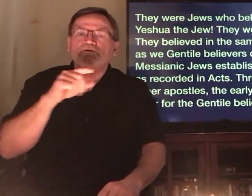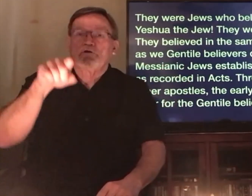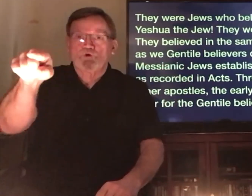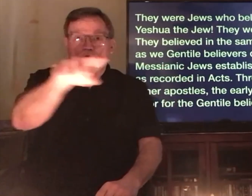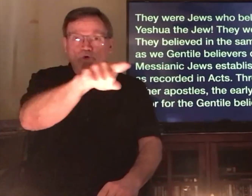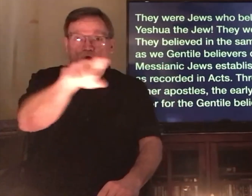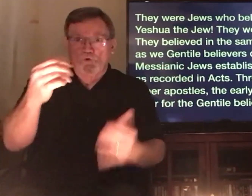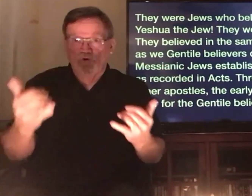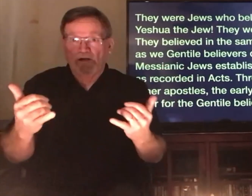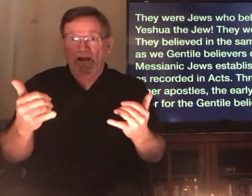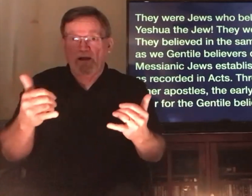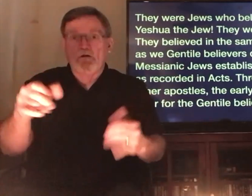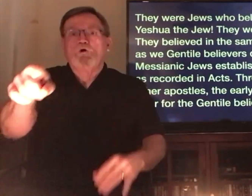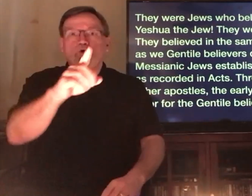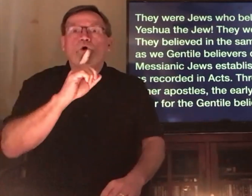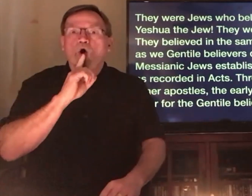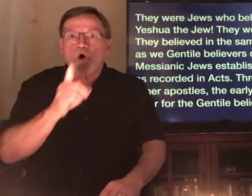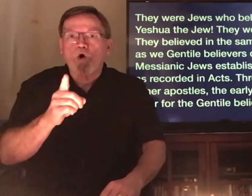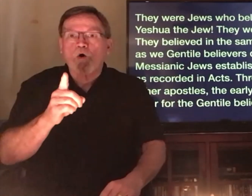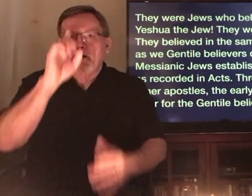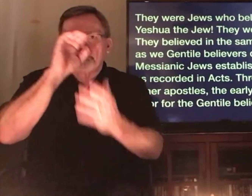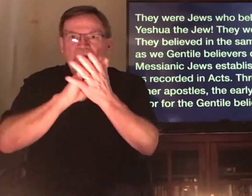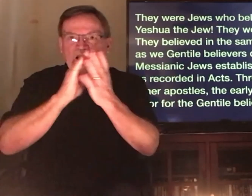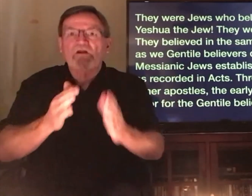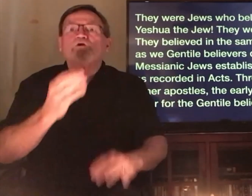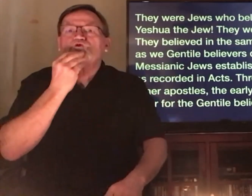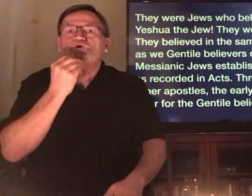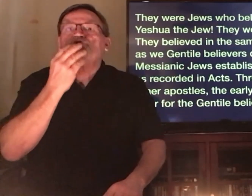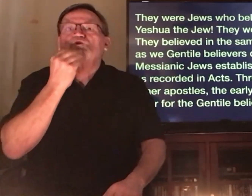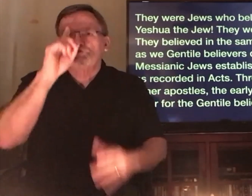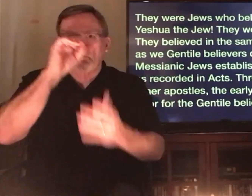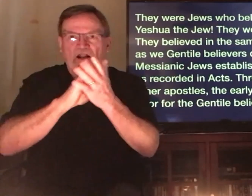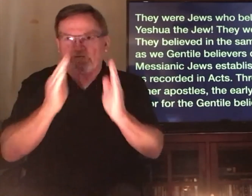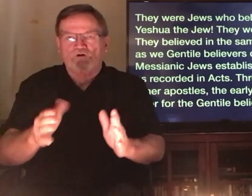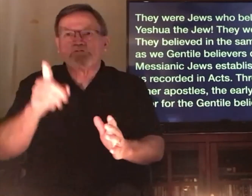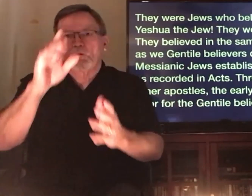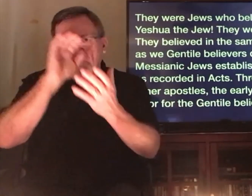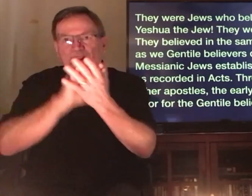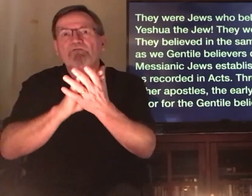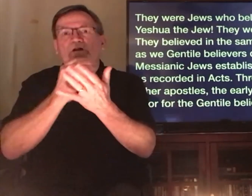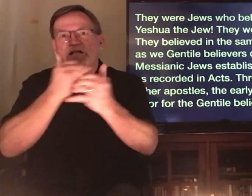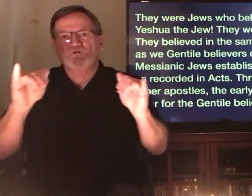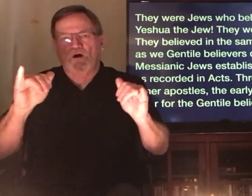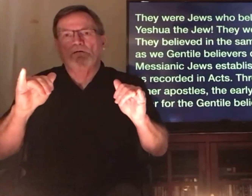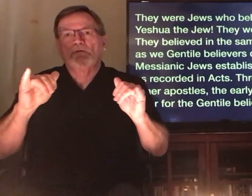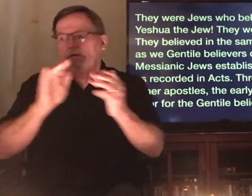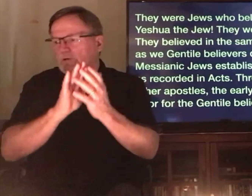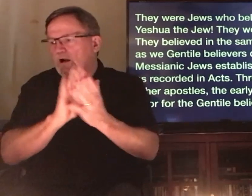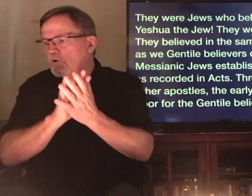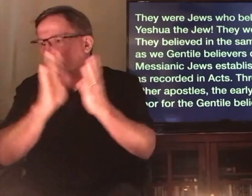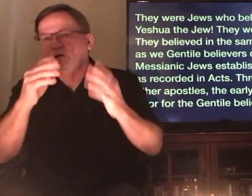Second. The natural branch. The living, the living natural branch